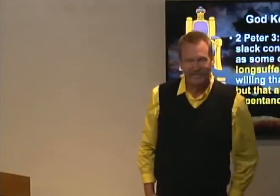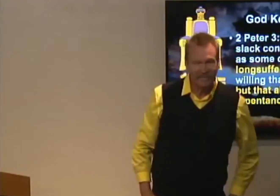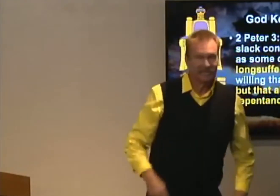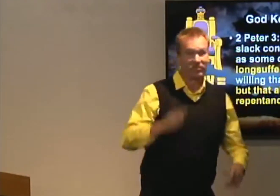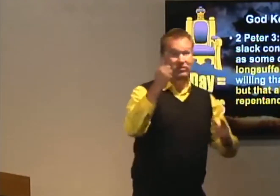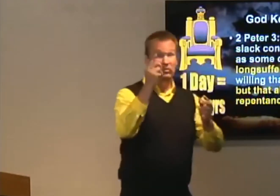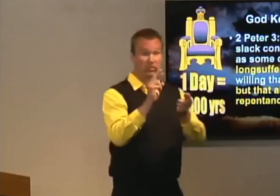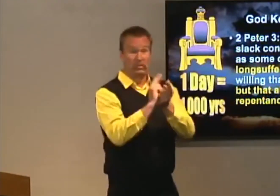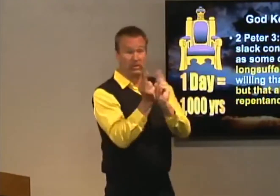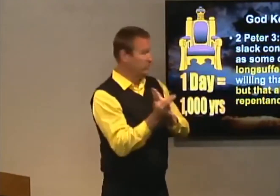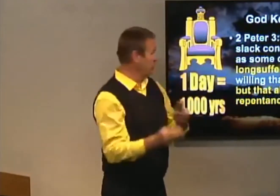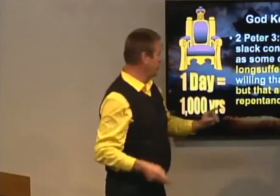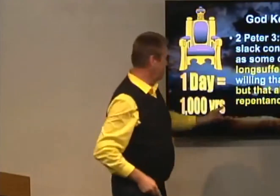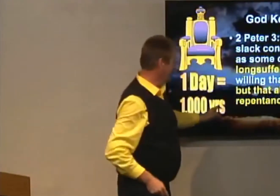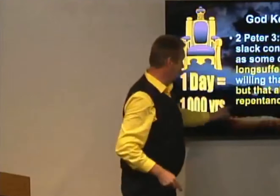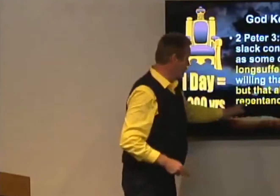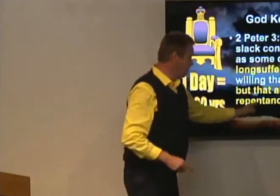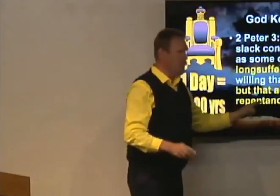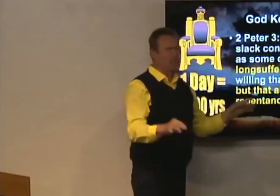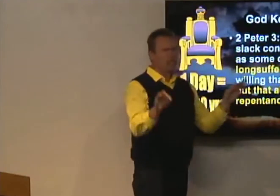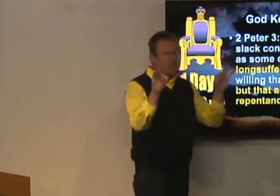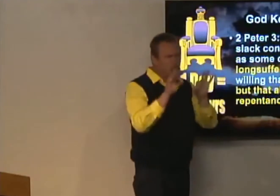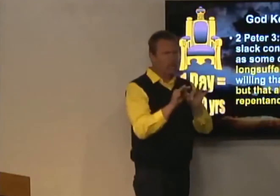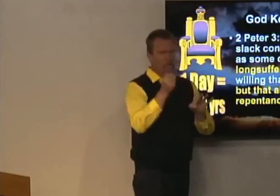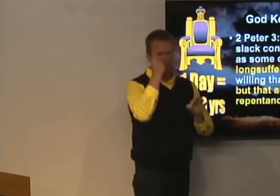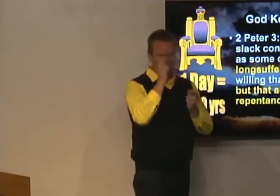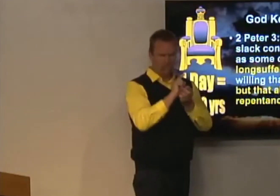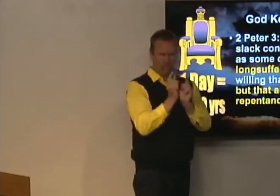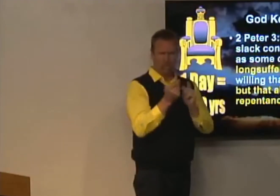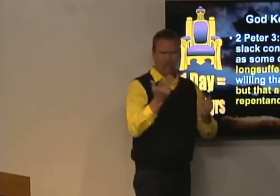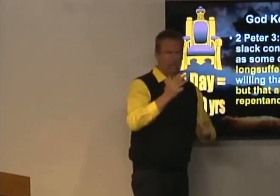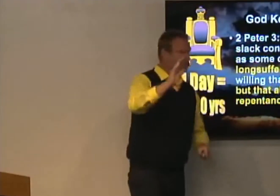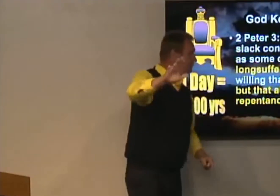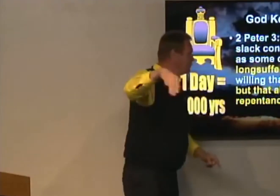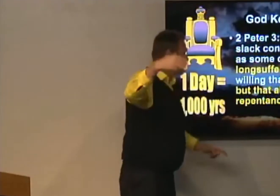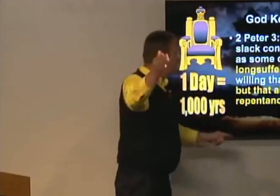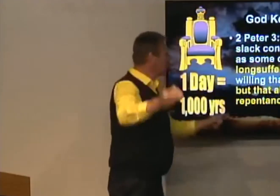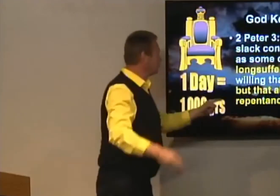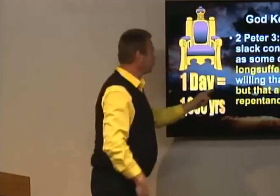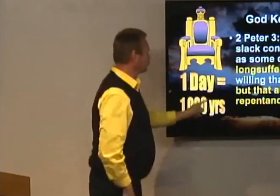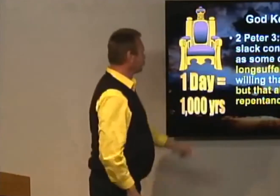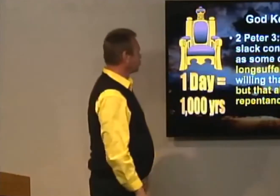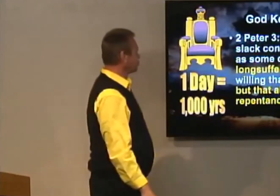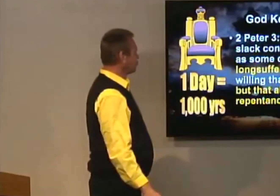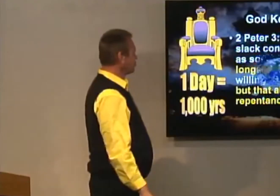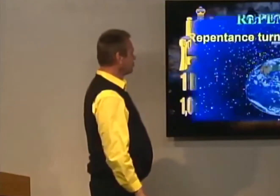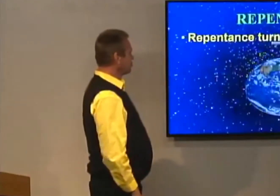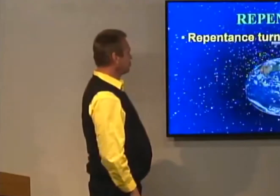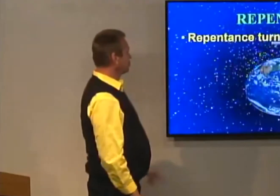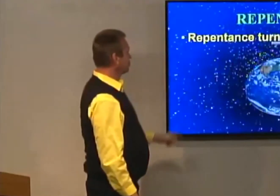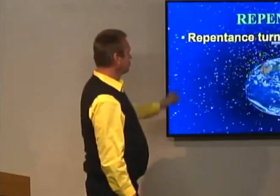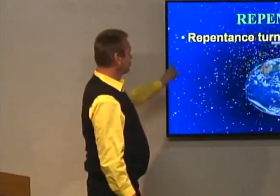future. And he has his reasons. And repentance is a very, very important reason. And we'll take a look at another section here real